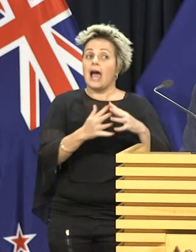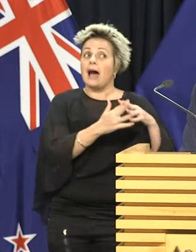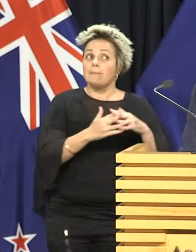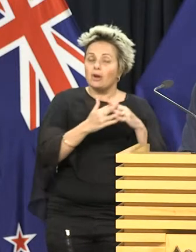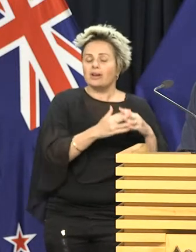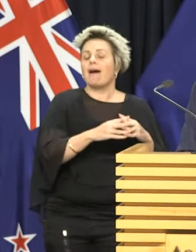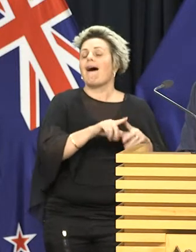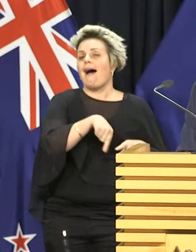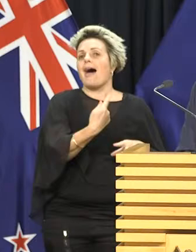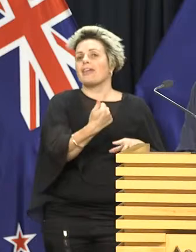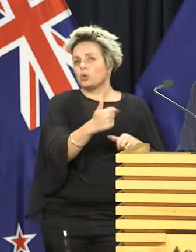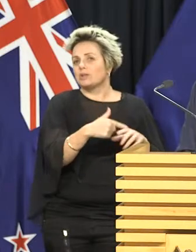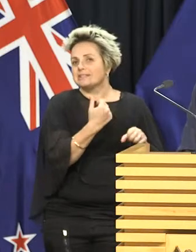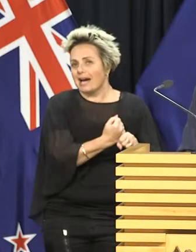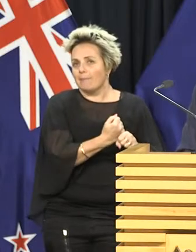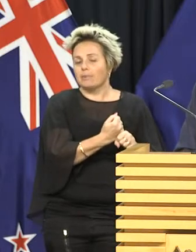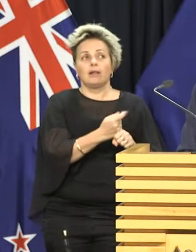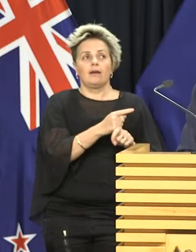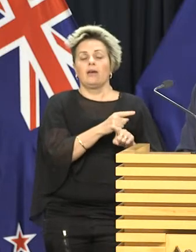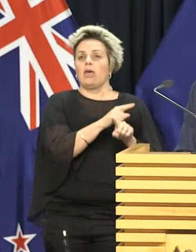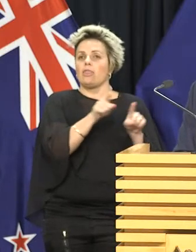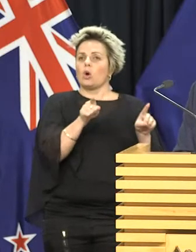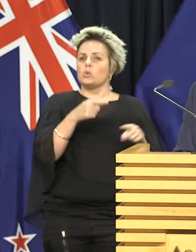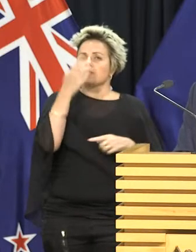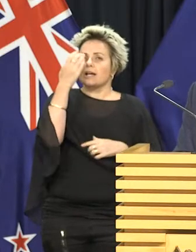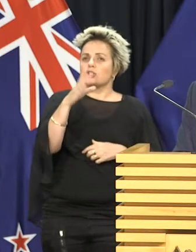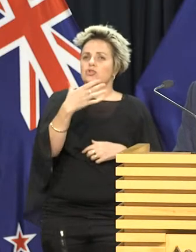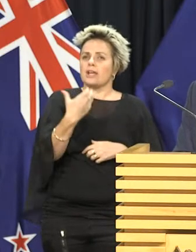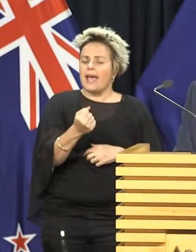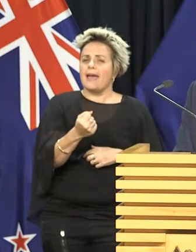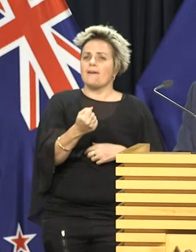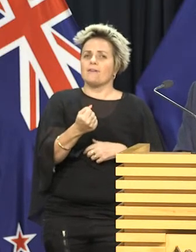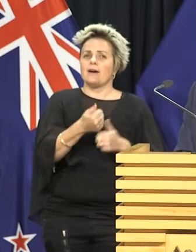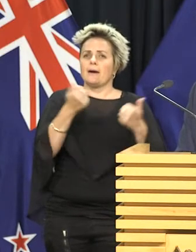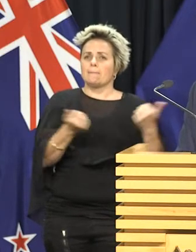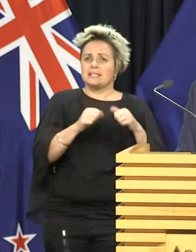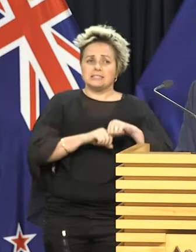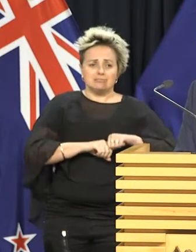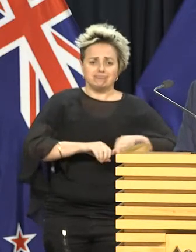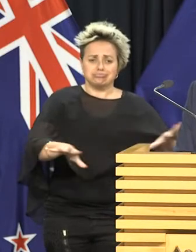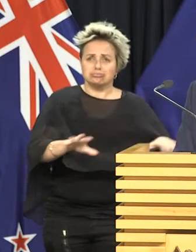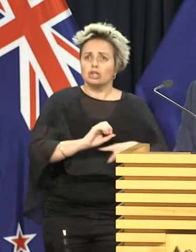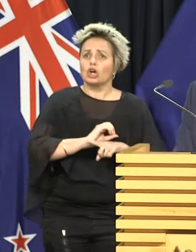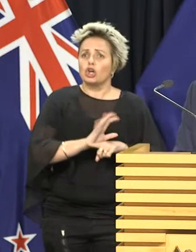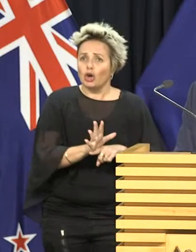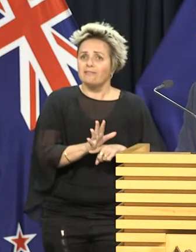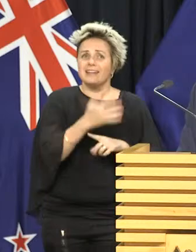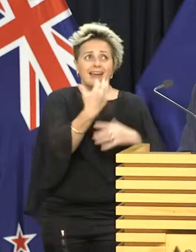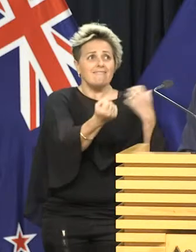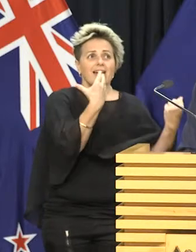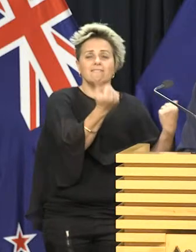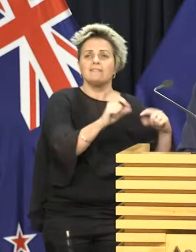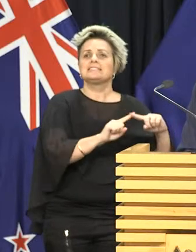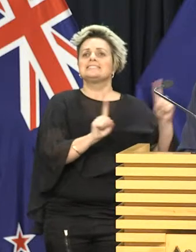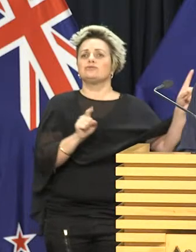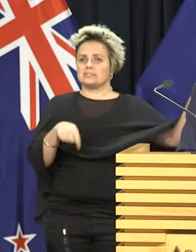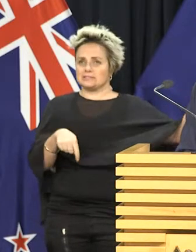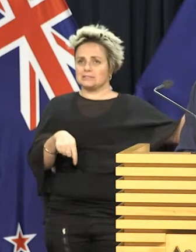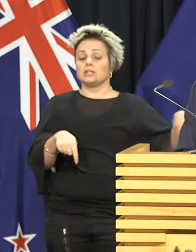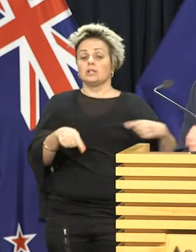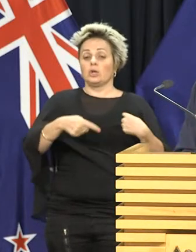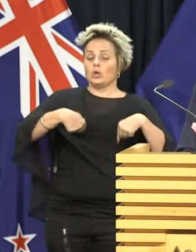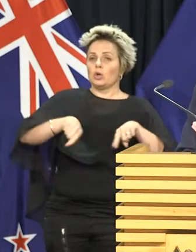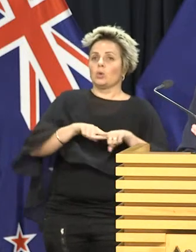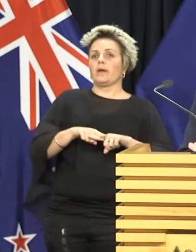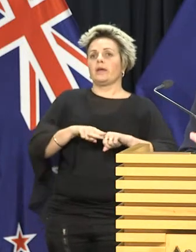good example where they had major community outbreaks and transmission of COVID-19. So we've been